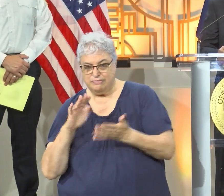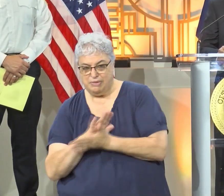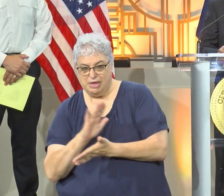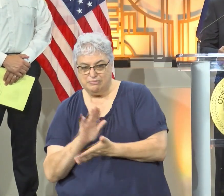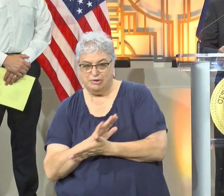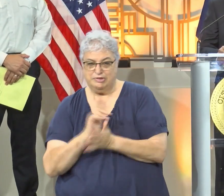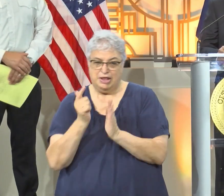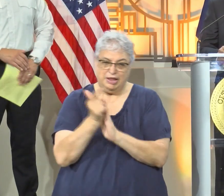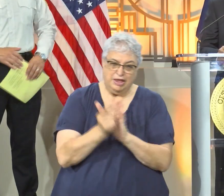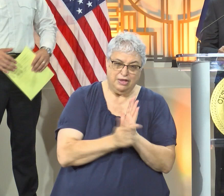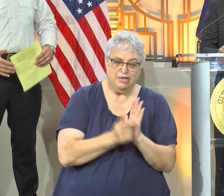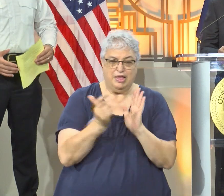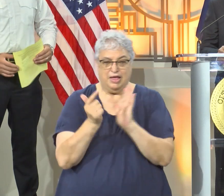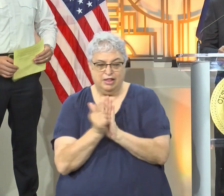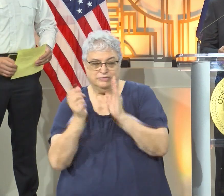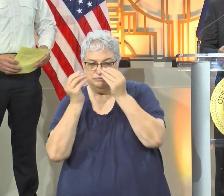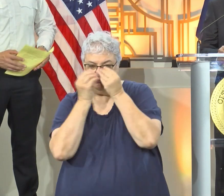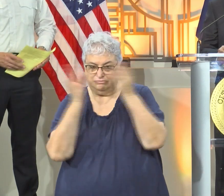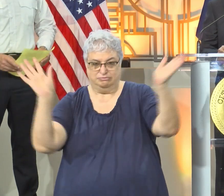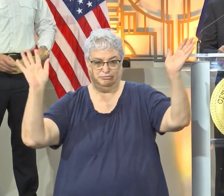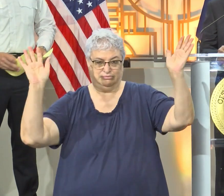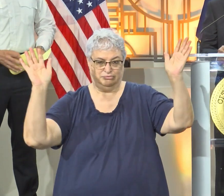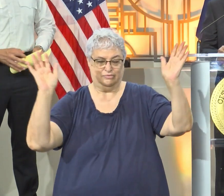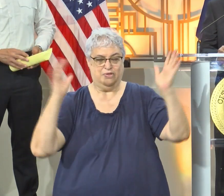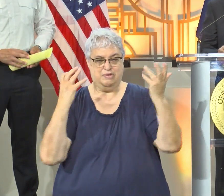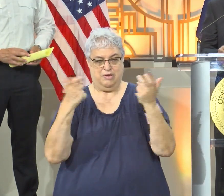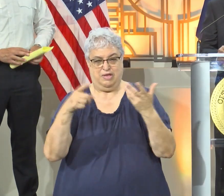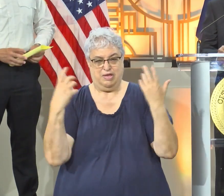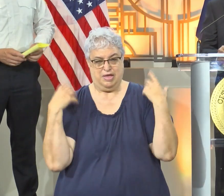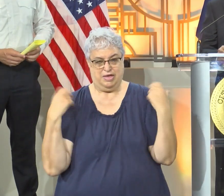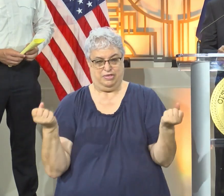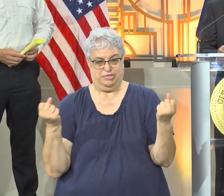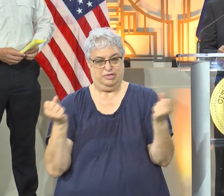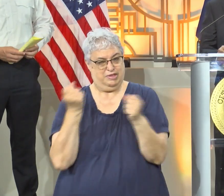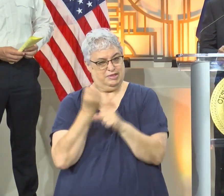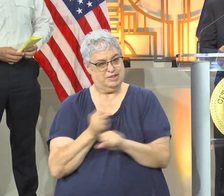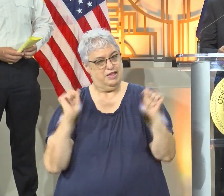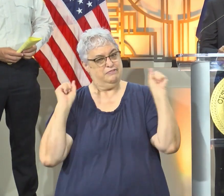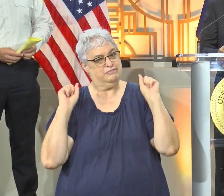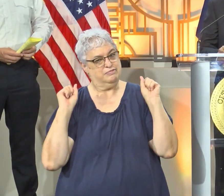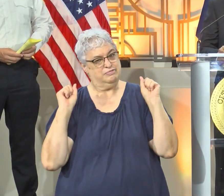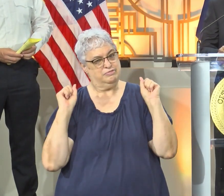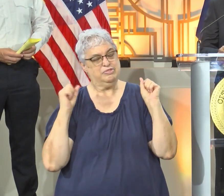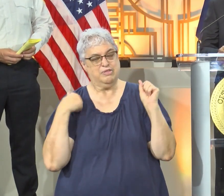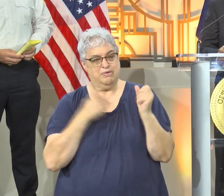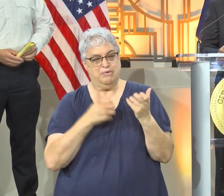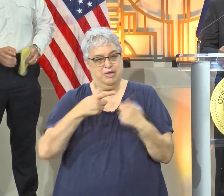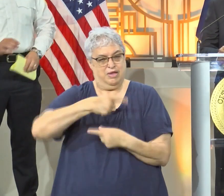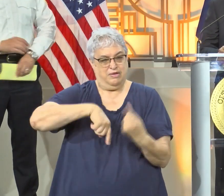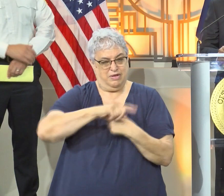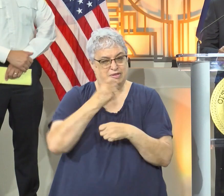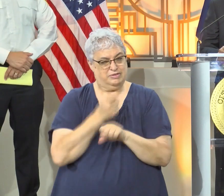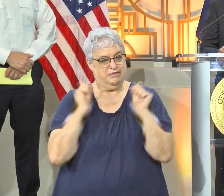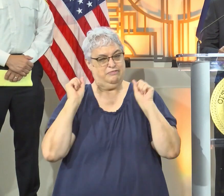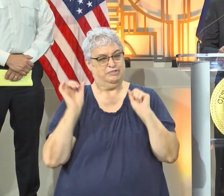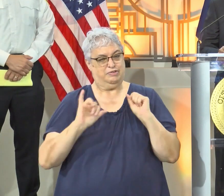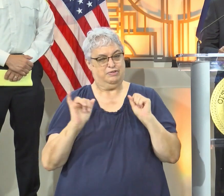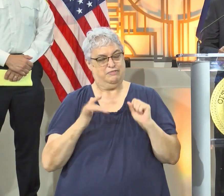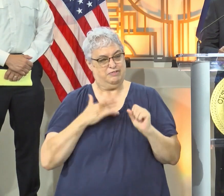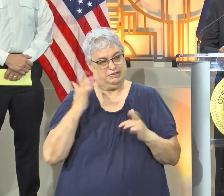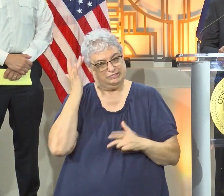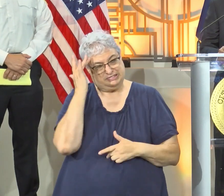not matter. We simply want you to be healthy and want you to be safe and want those around you to be safe. If you feel